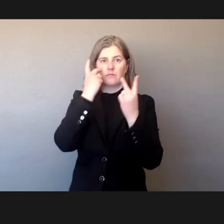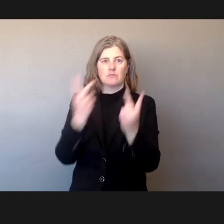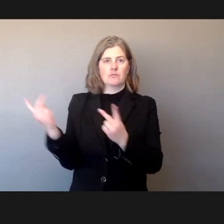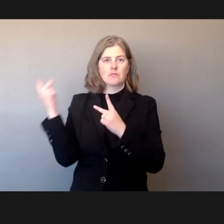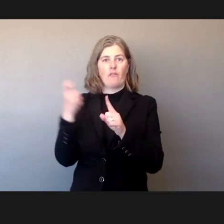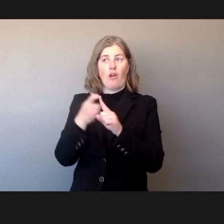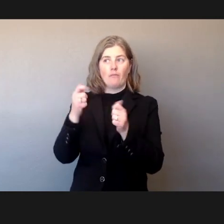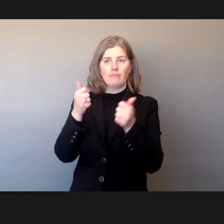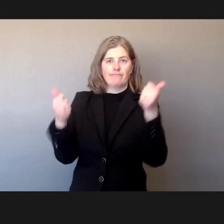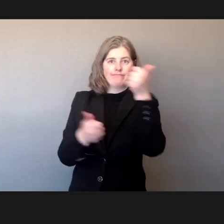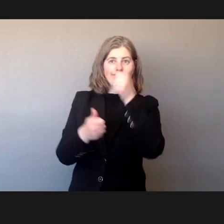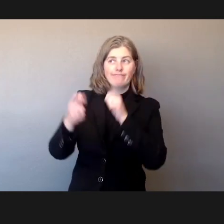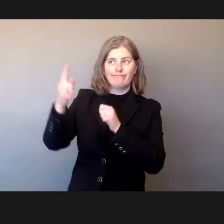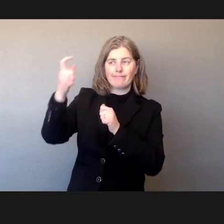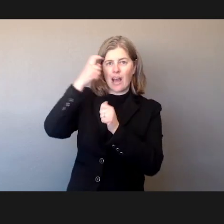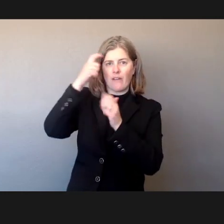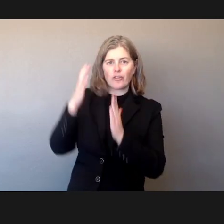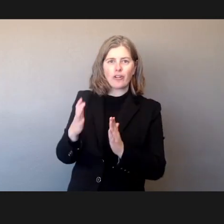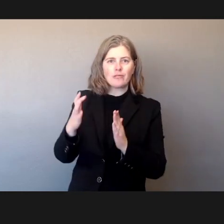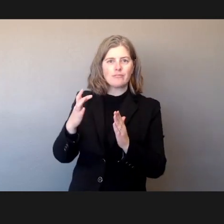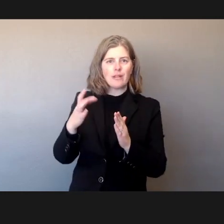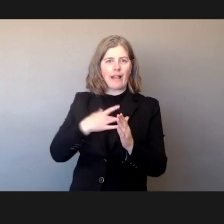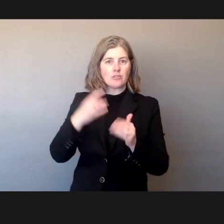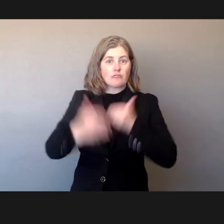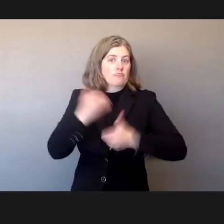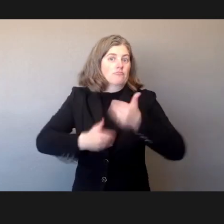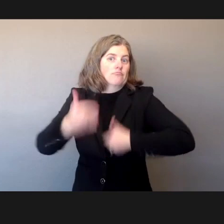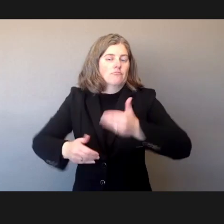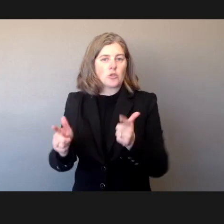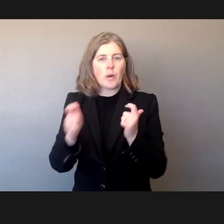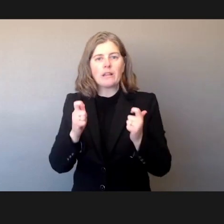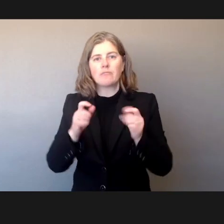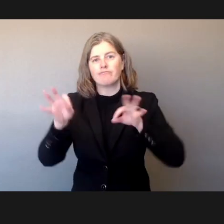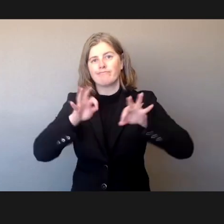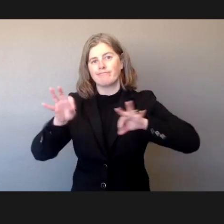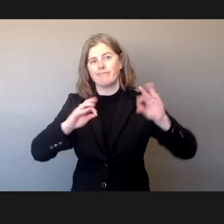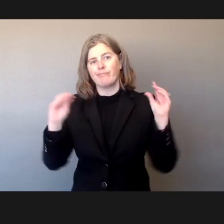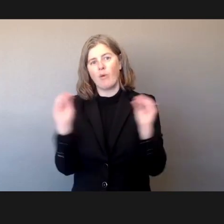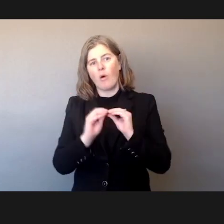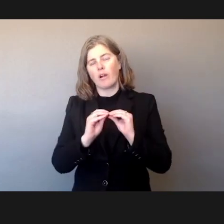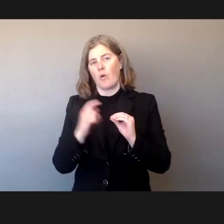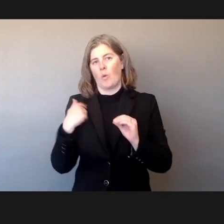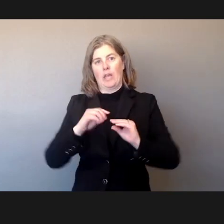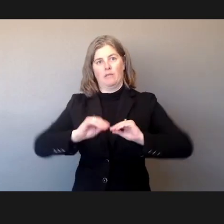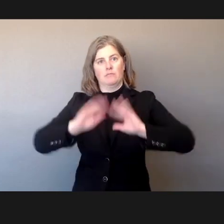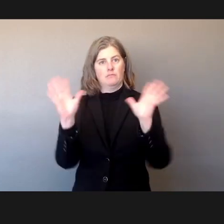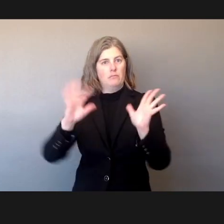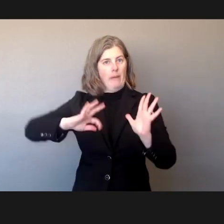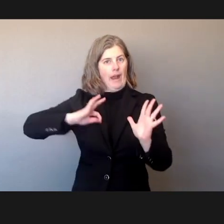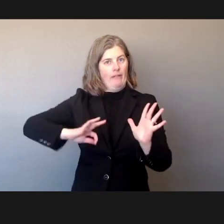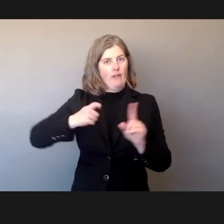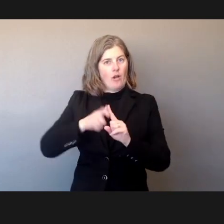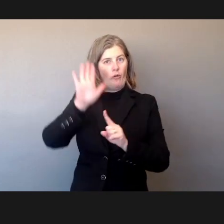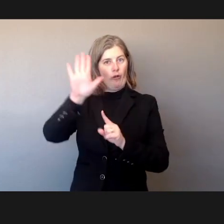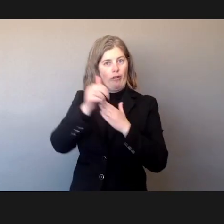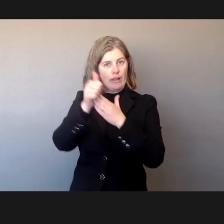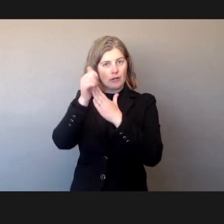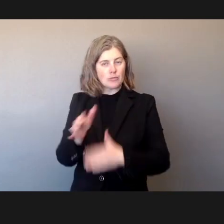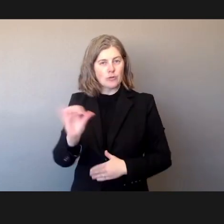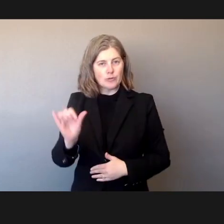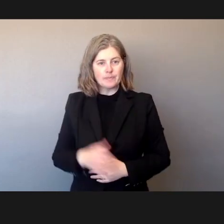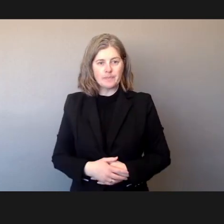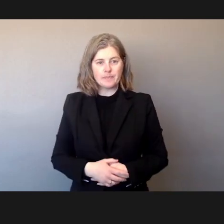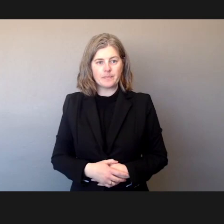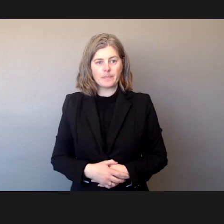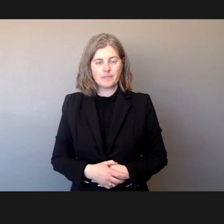the leadership of the governor, who likes to move quickly and decisively, clearly we all benefited from her leadership in that as well.